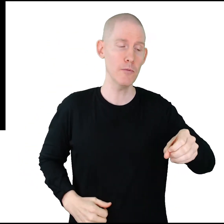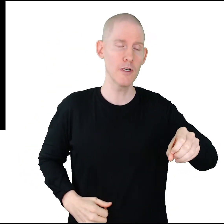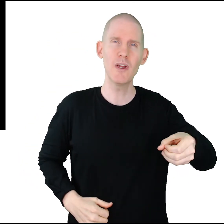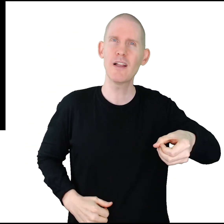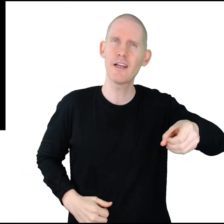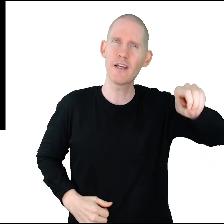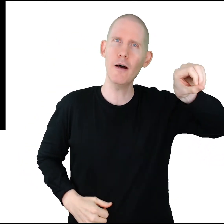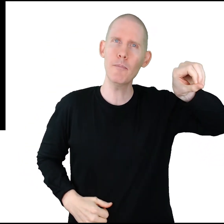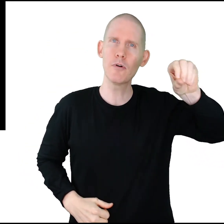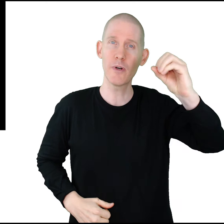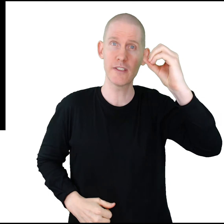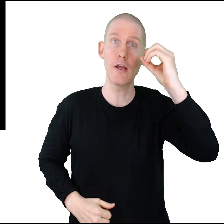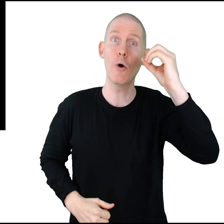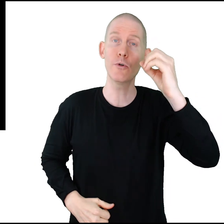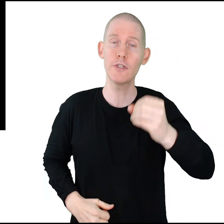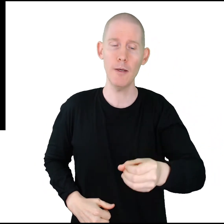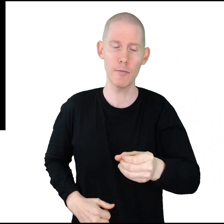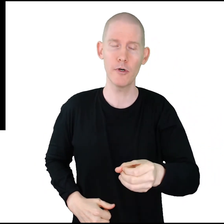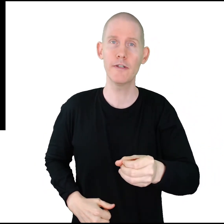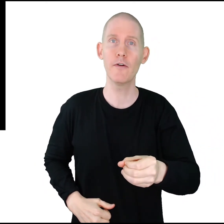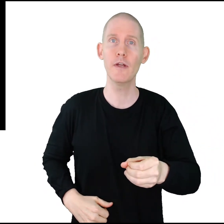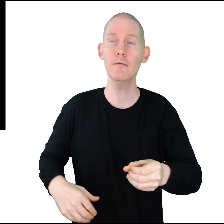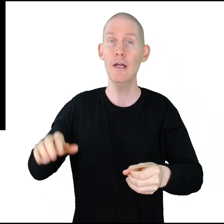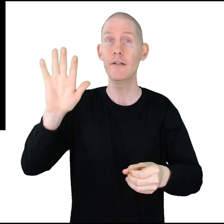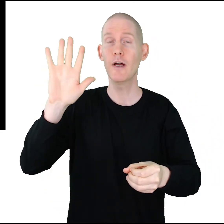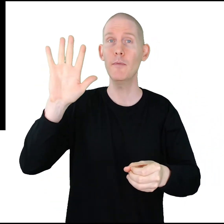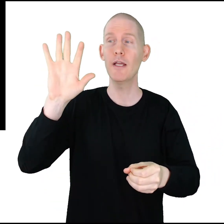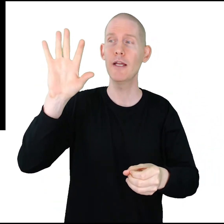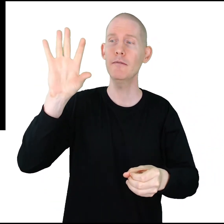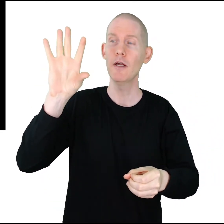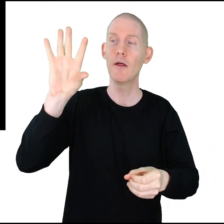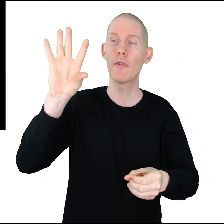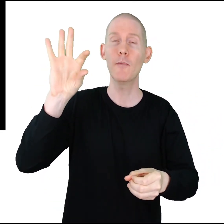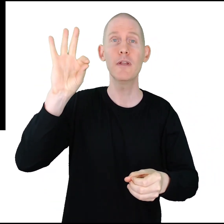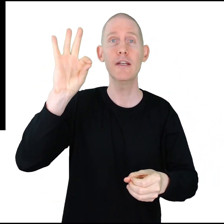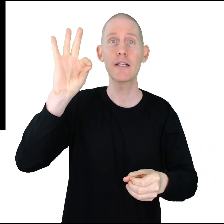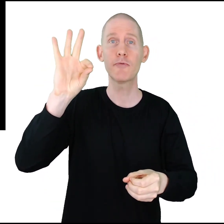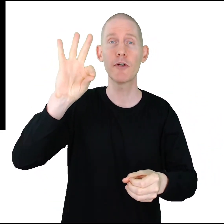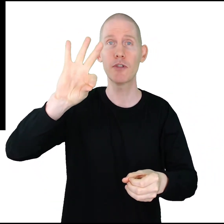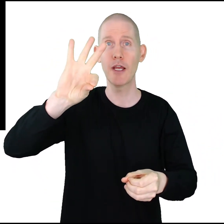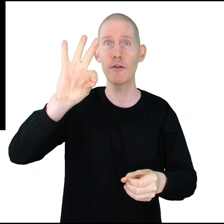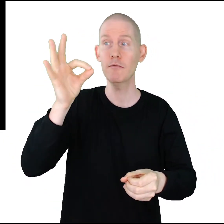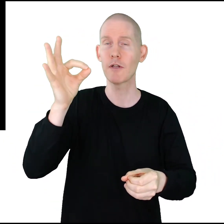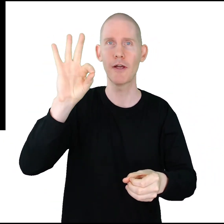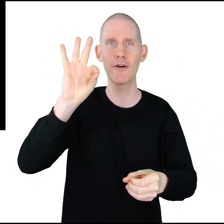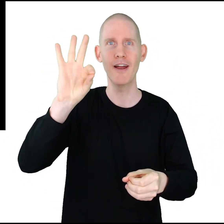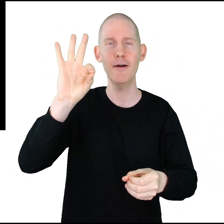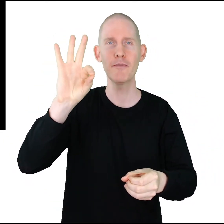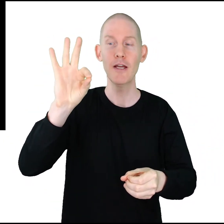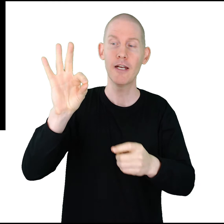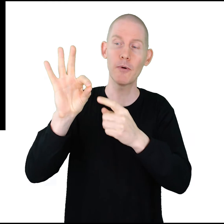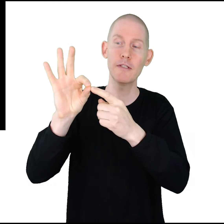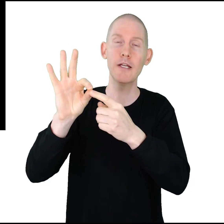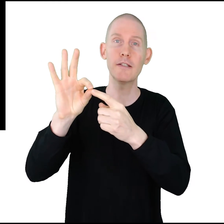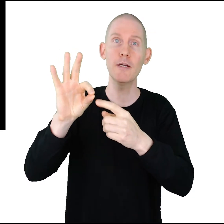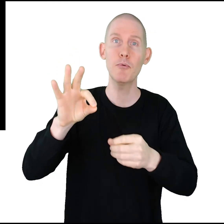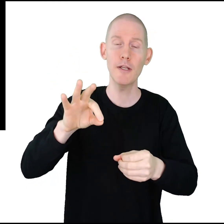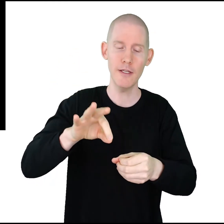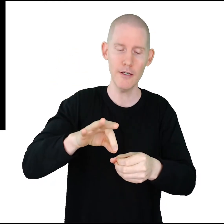we're going to make like a cup. We're going to say O shape, put it down there. Dominant hand, thumb and the index finger together, the letter F, and we're going to take the tip right there